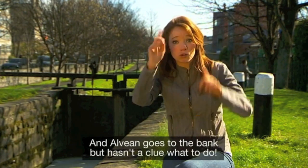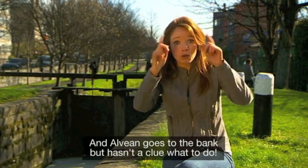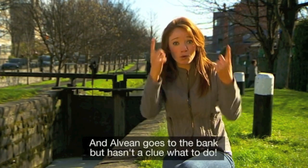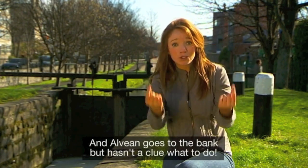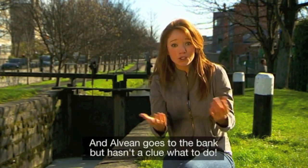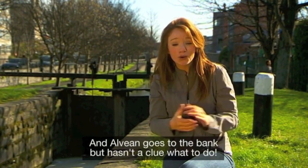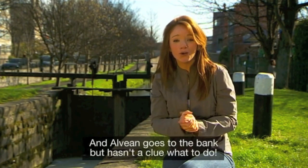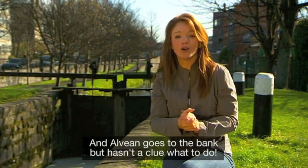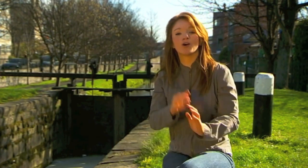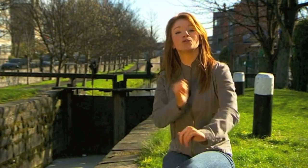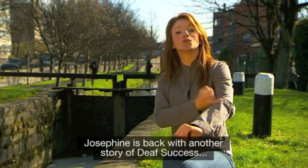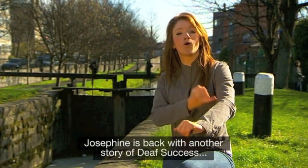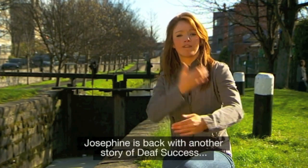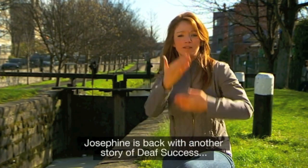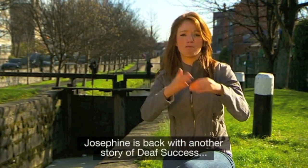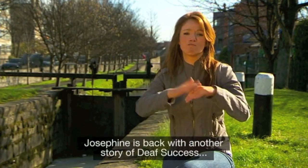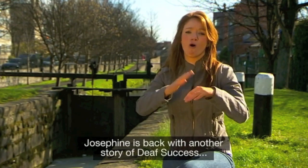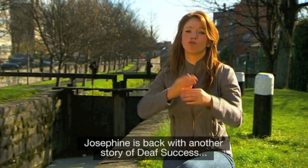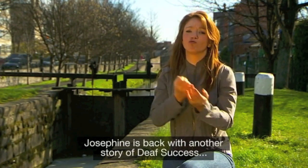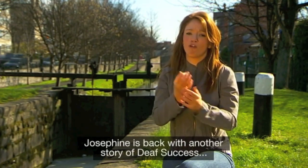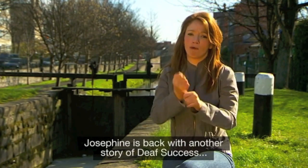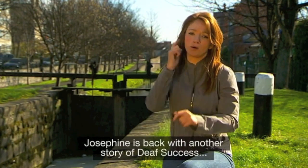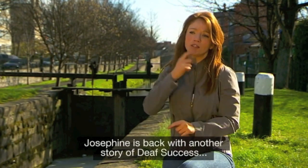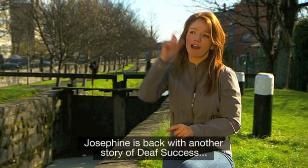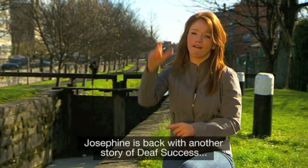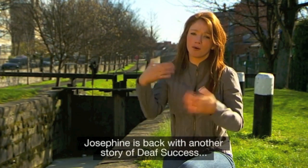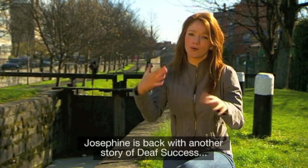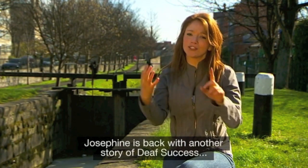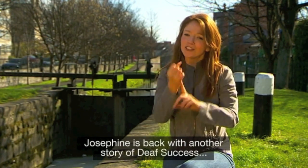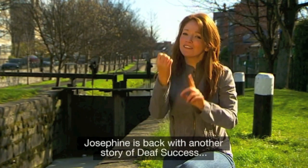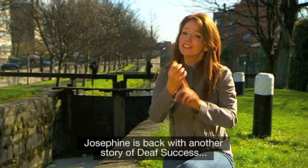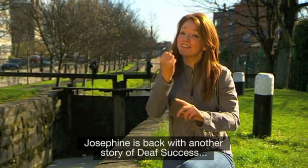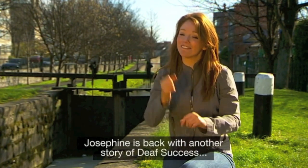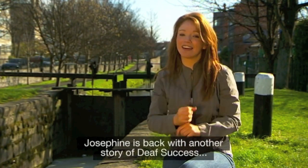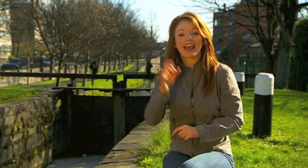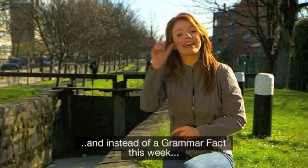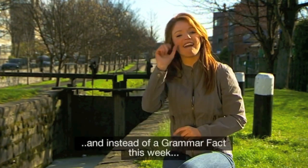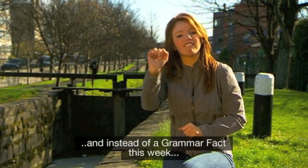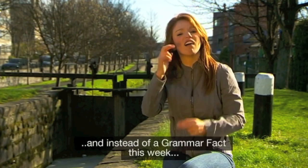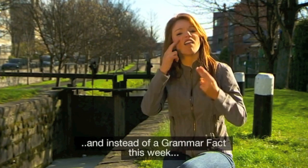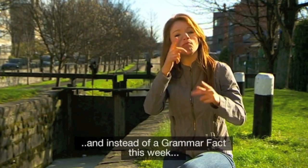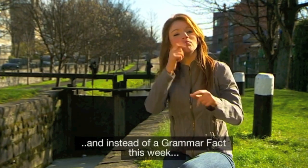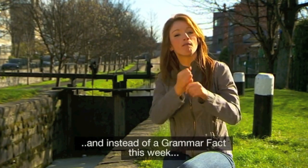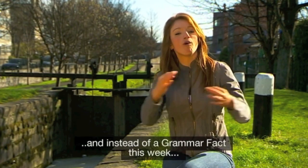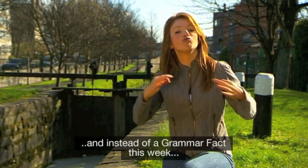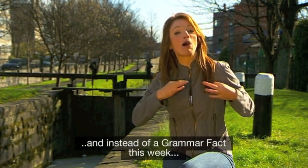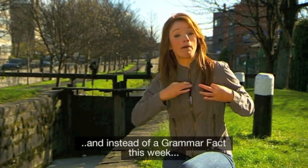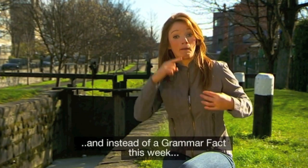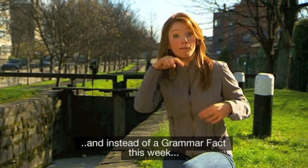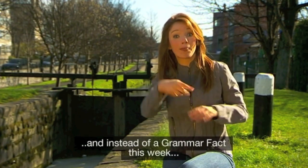do. Josephine is back with another story of deaf success. And instead of grammar fact this week, Kevin brings